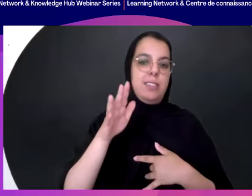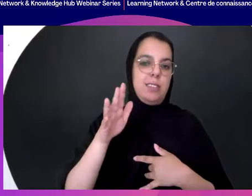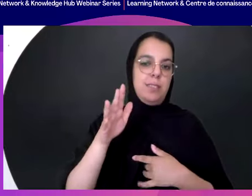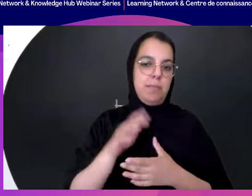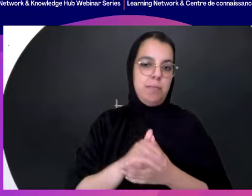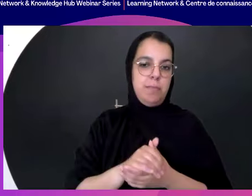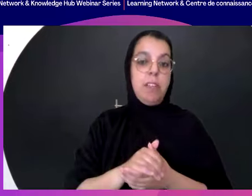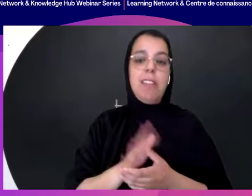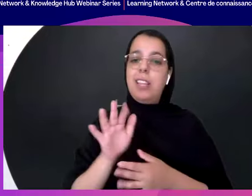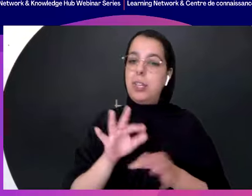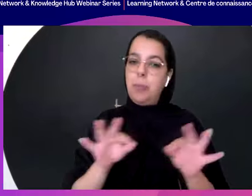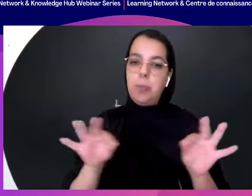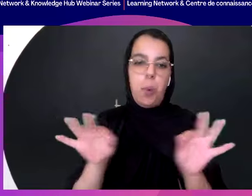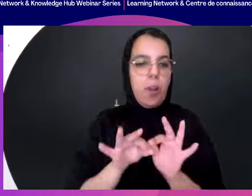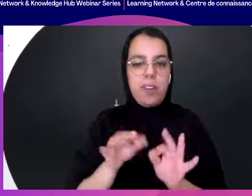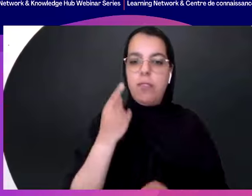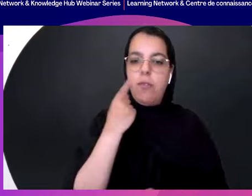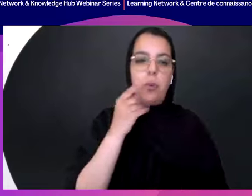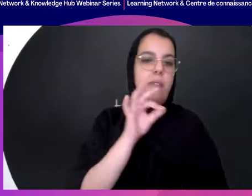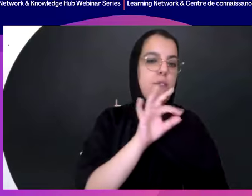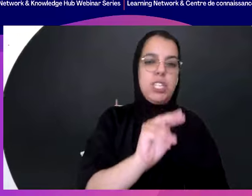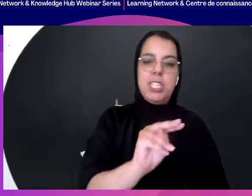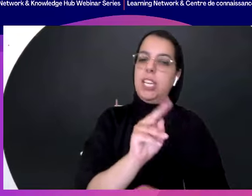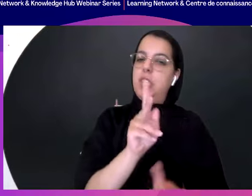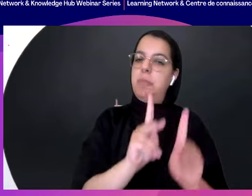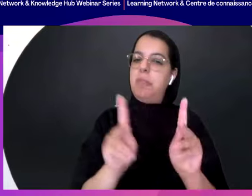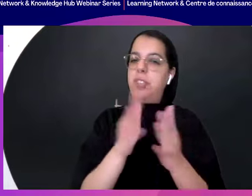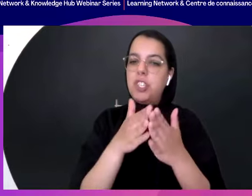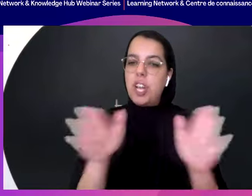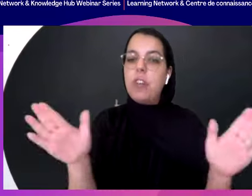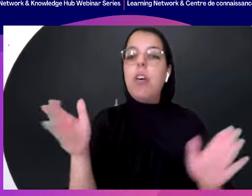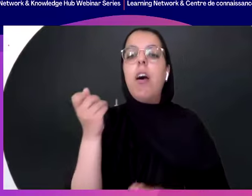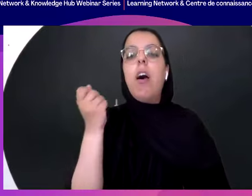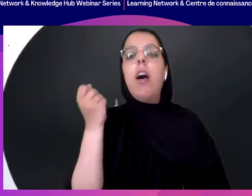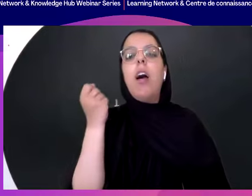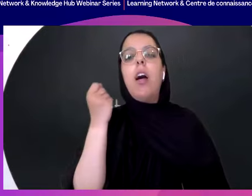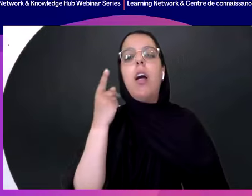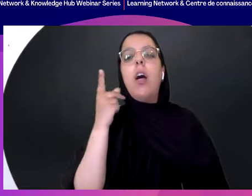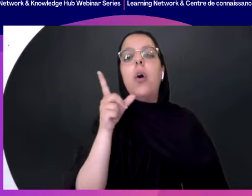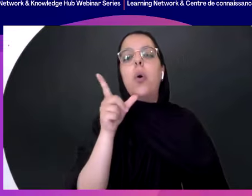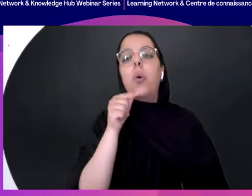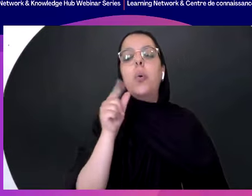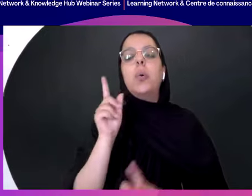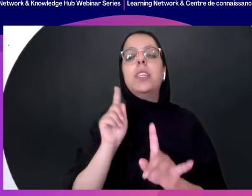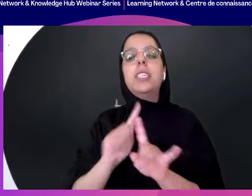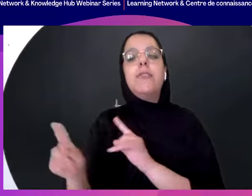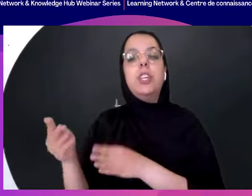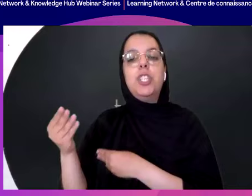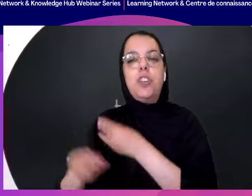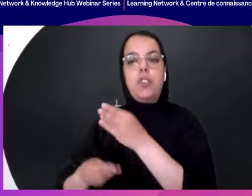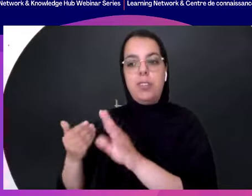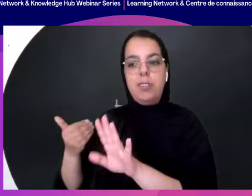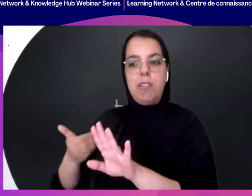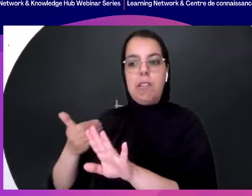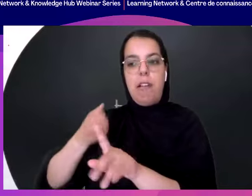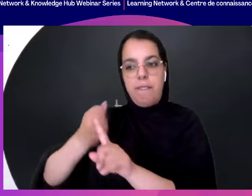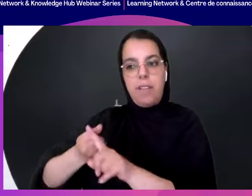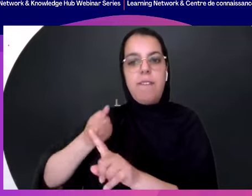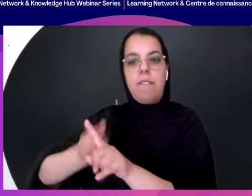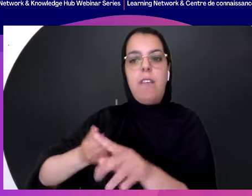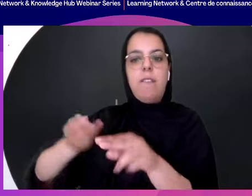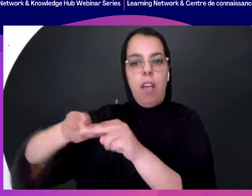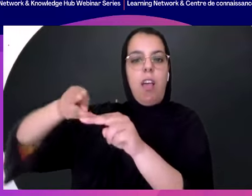in some cases for those who have been directly intergenerationally affected by assimilation policies. Not only are